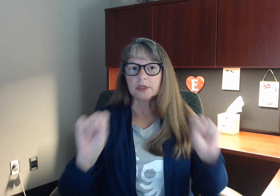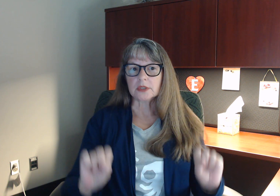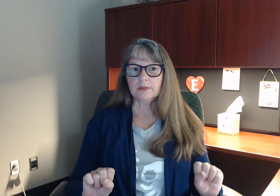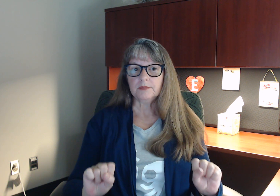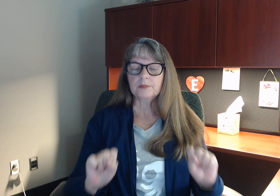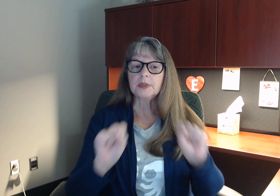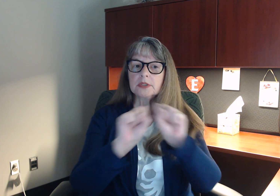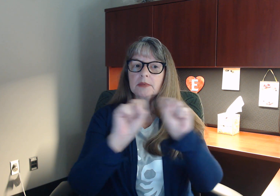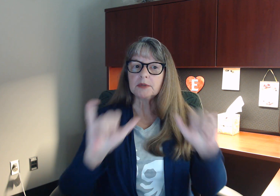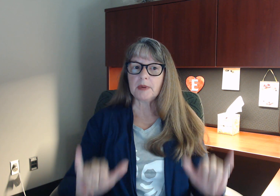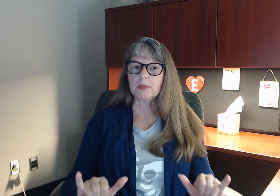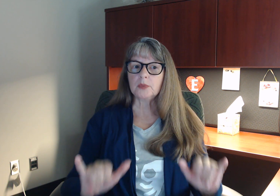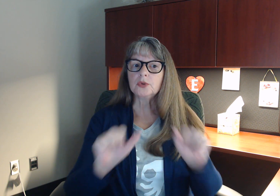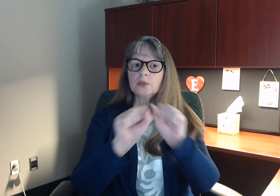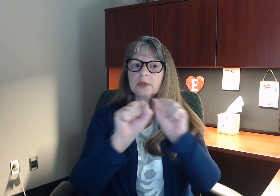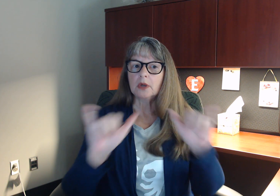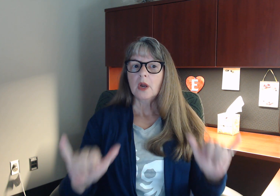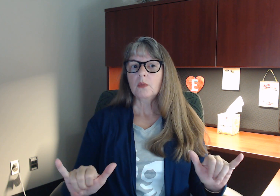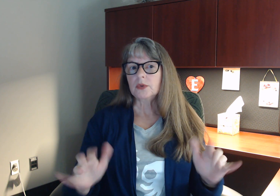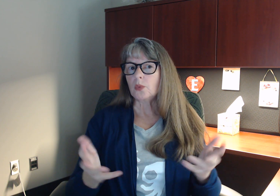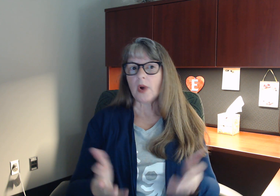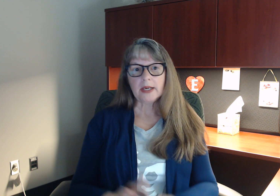system, but sometimes people will do with the Y down.